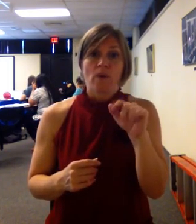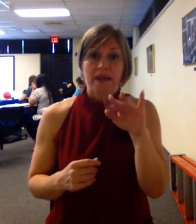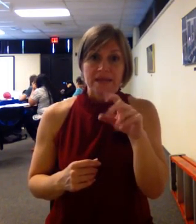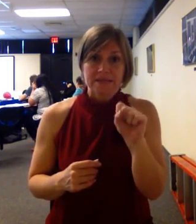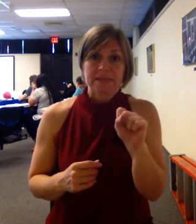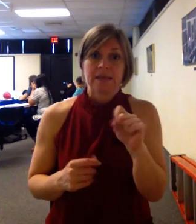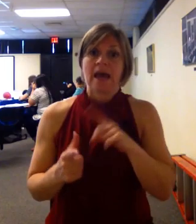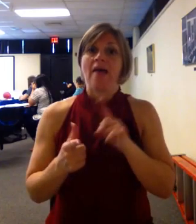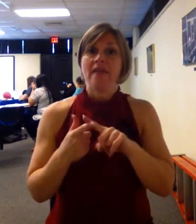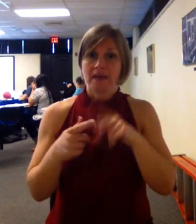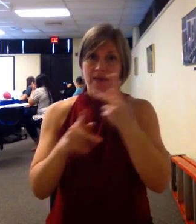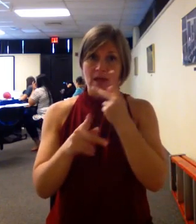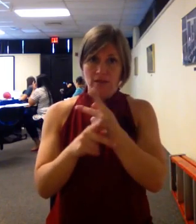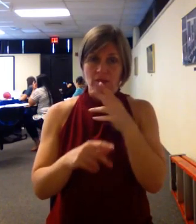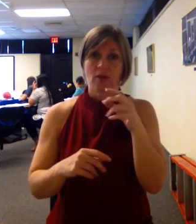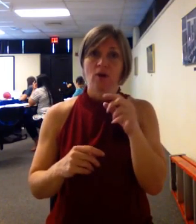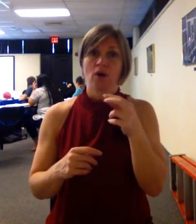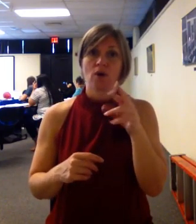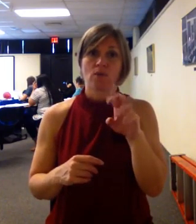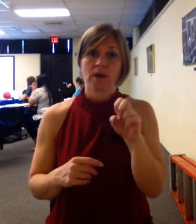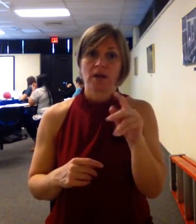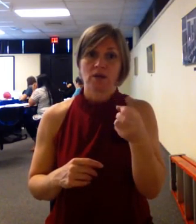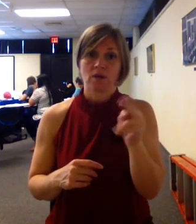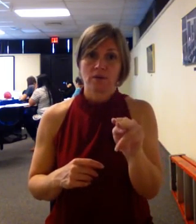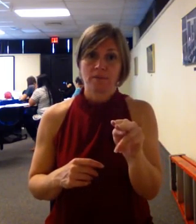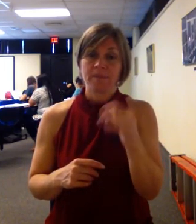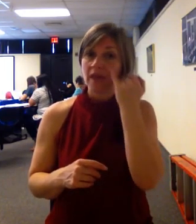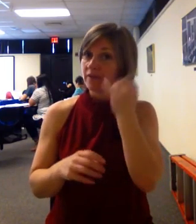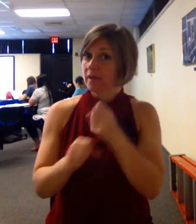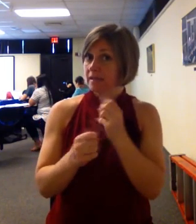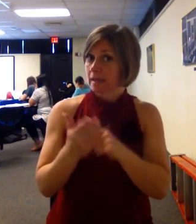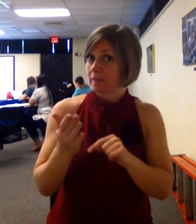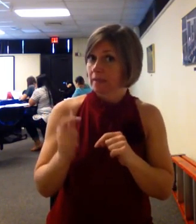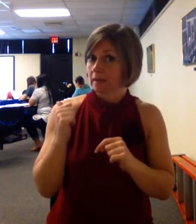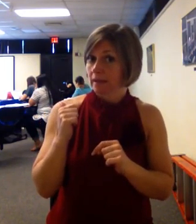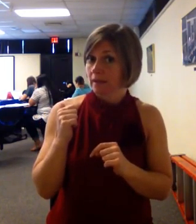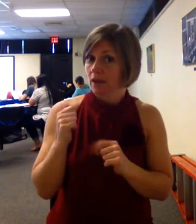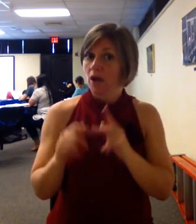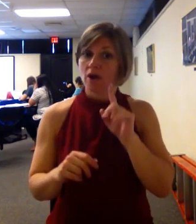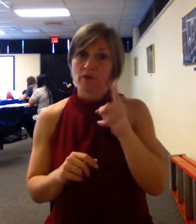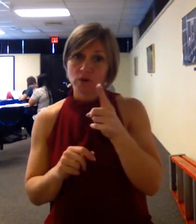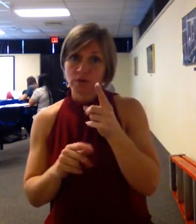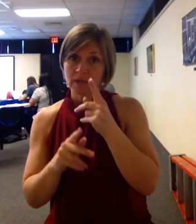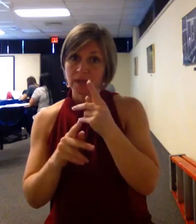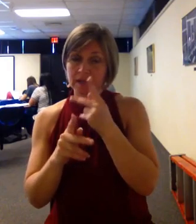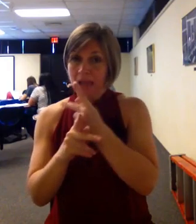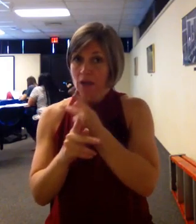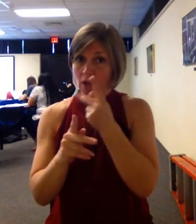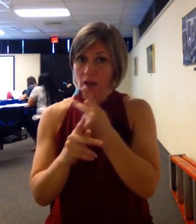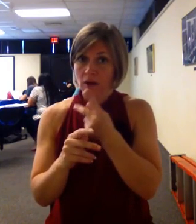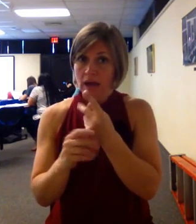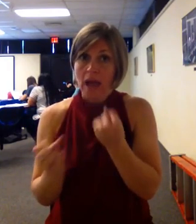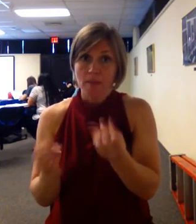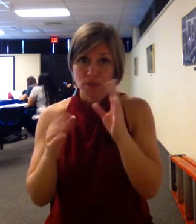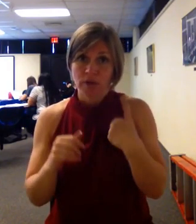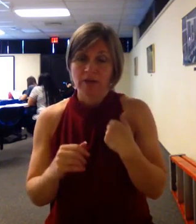return. So if you get something like this on the exam, first calculate out how much you have for your total portfolio. So they say that